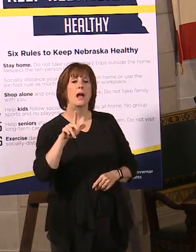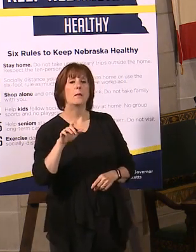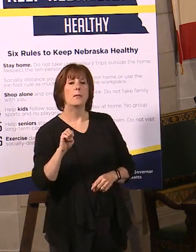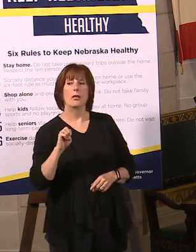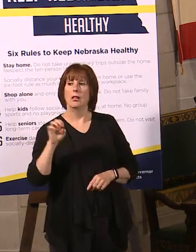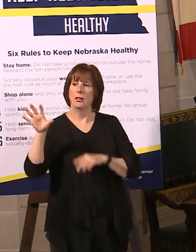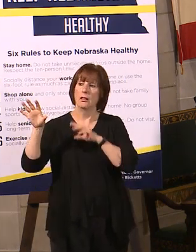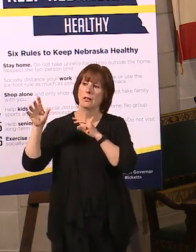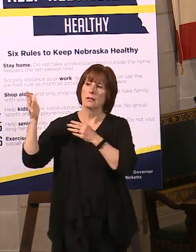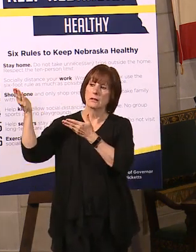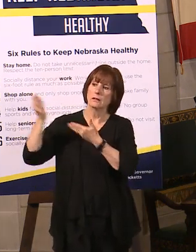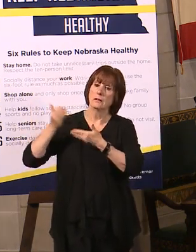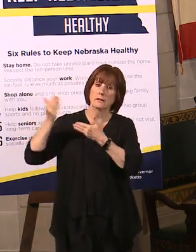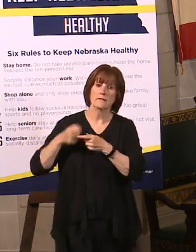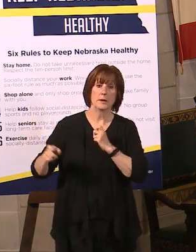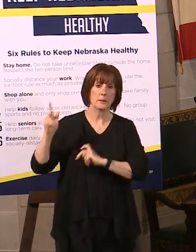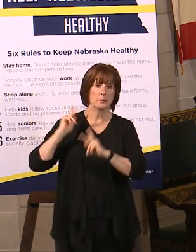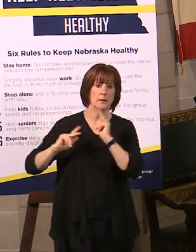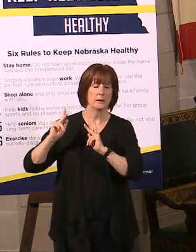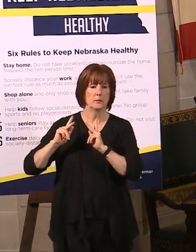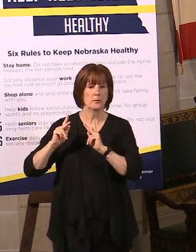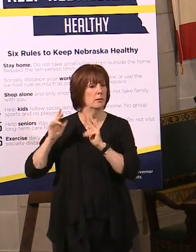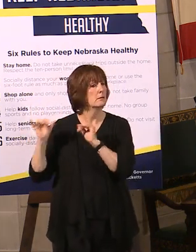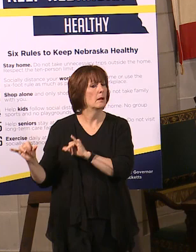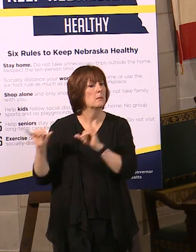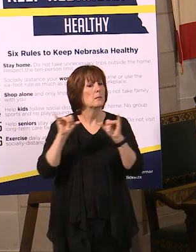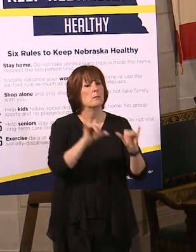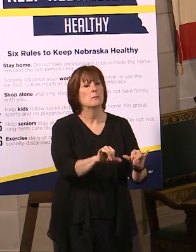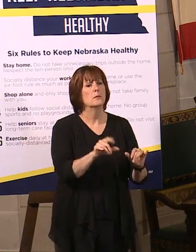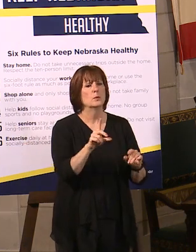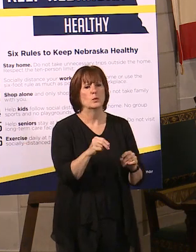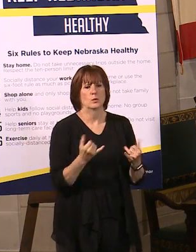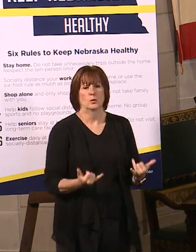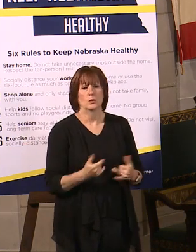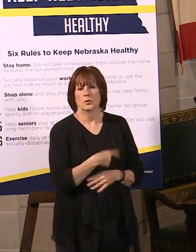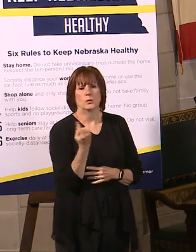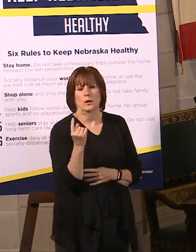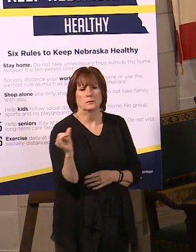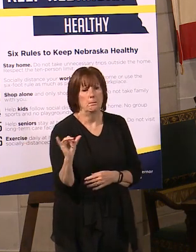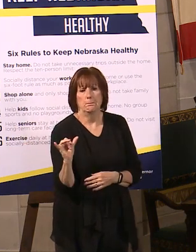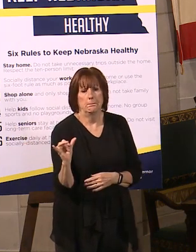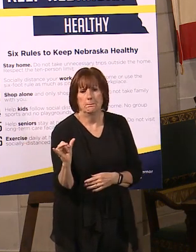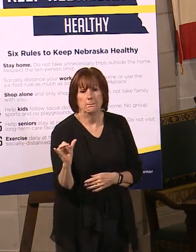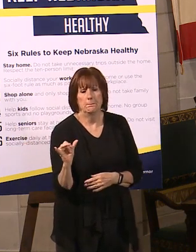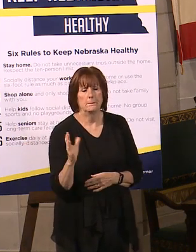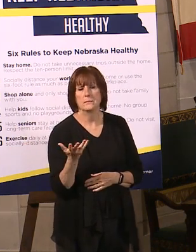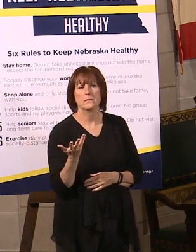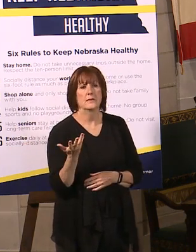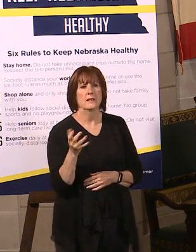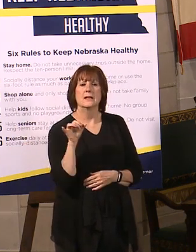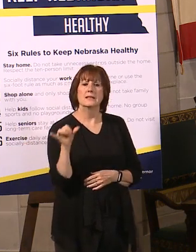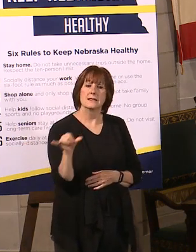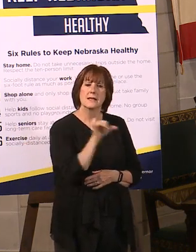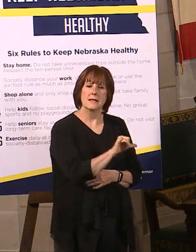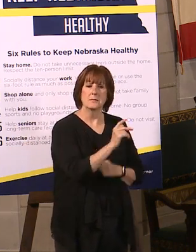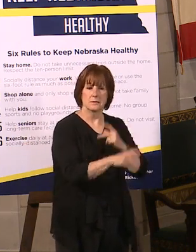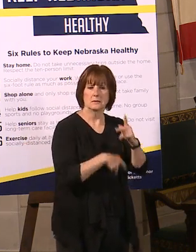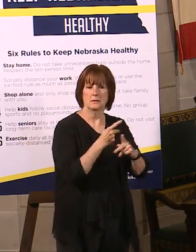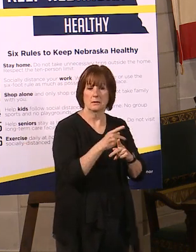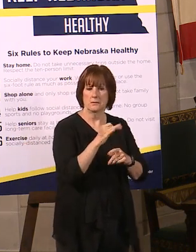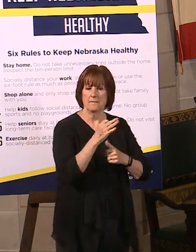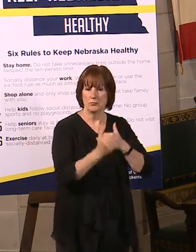from the people, that's the same process that we would do today anyway, right? So right now, it's the same type of process,